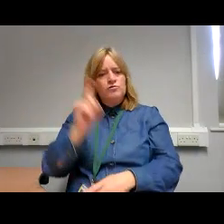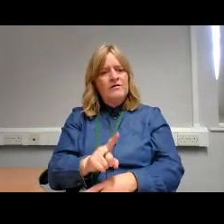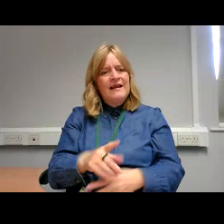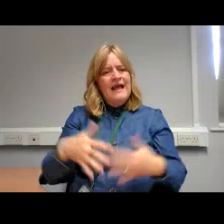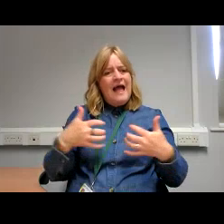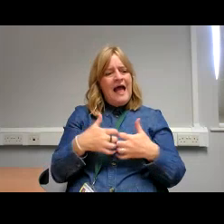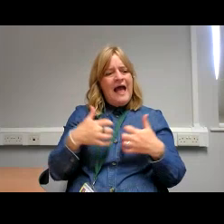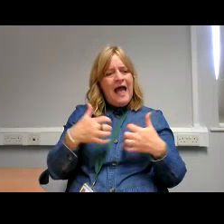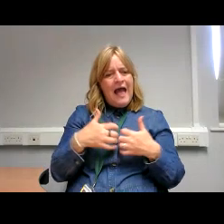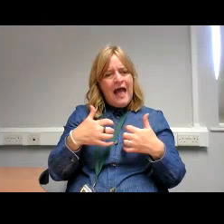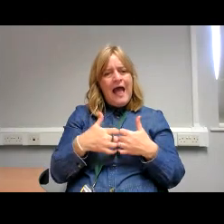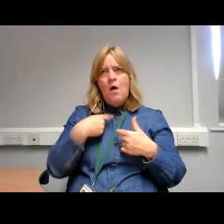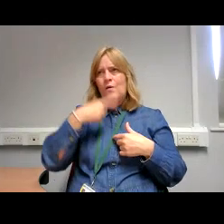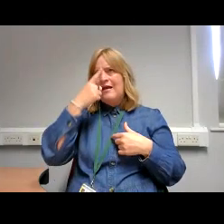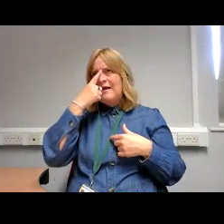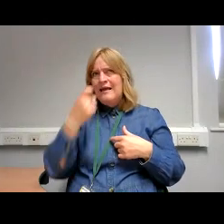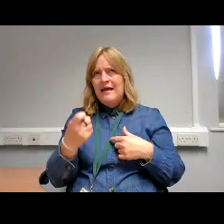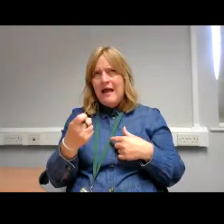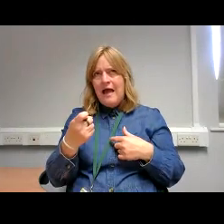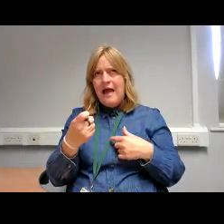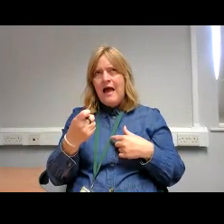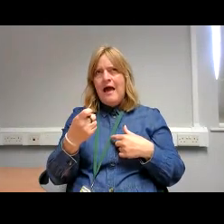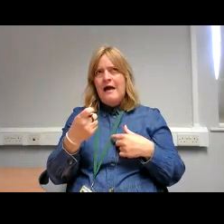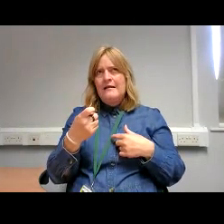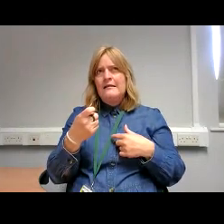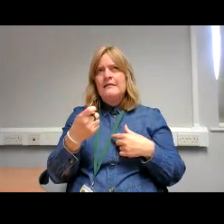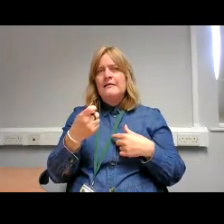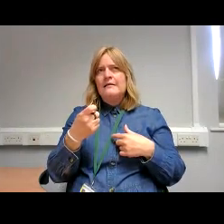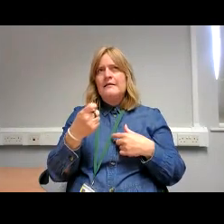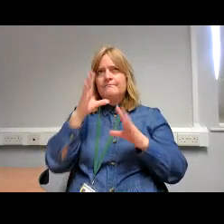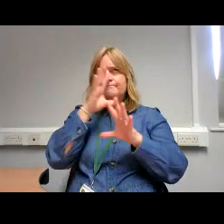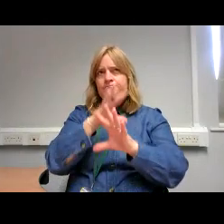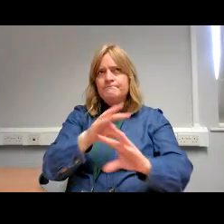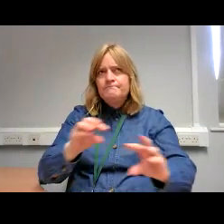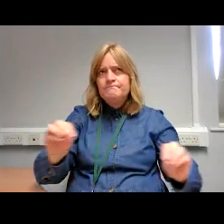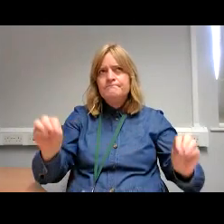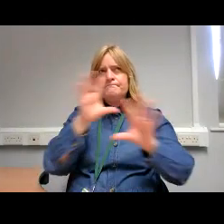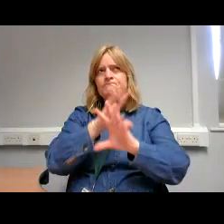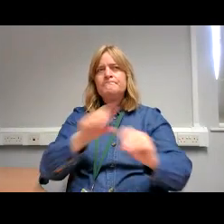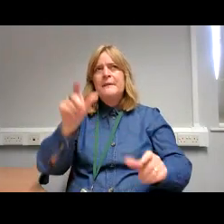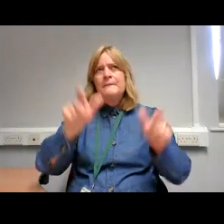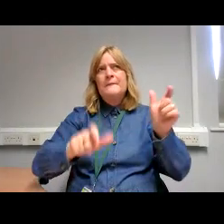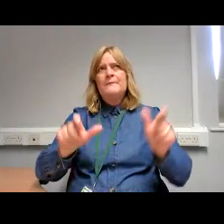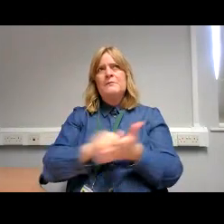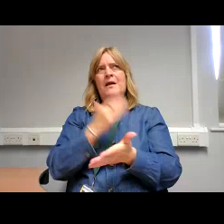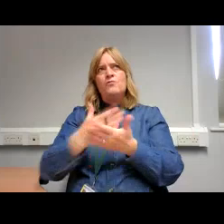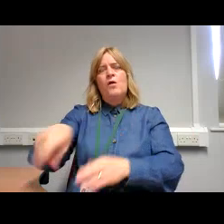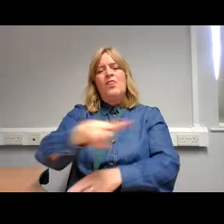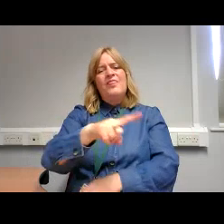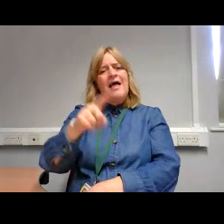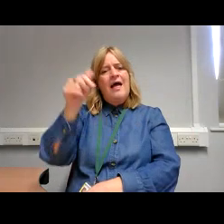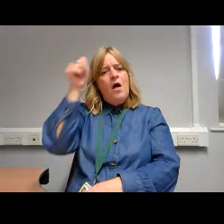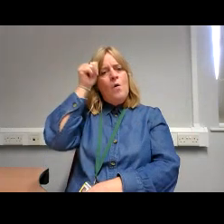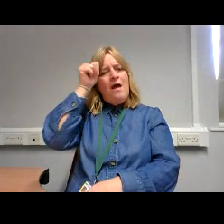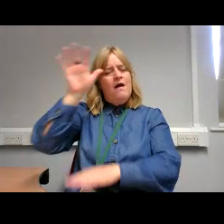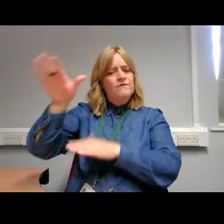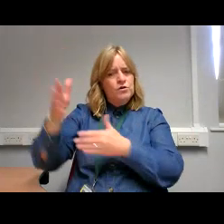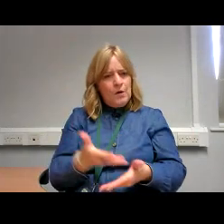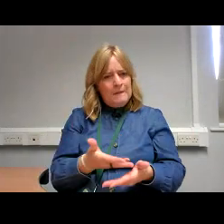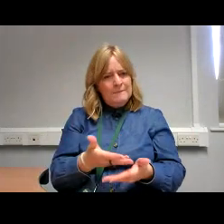more communications to people in the community so that they're more aware of those services. So we've got some work going on there,